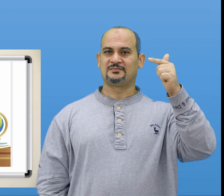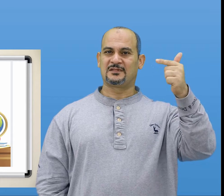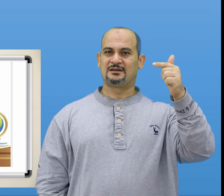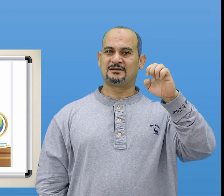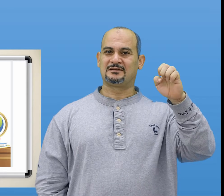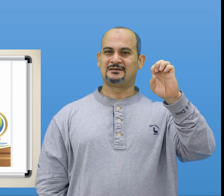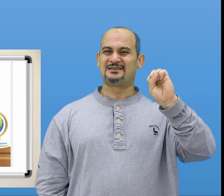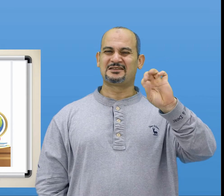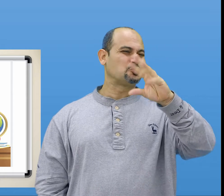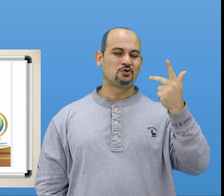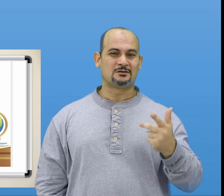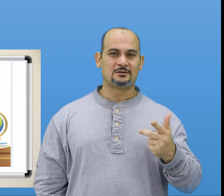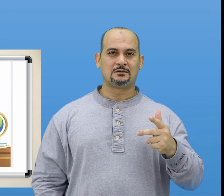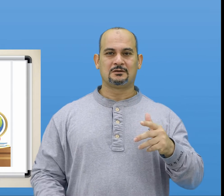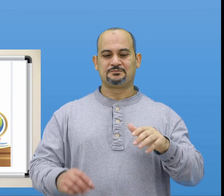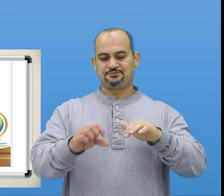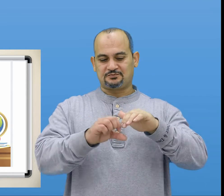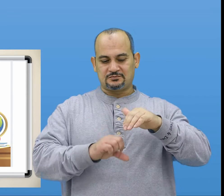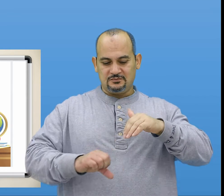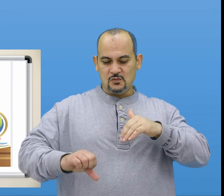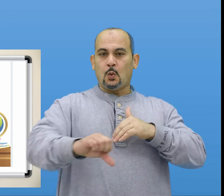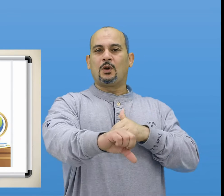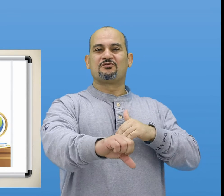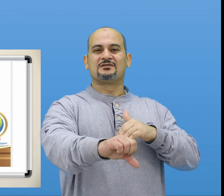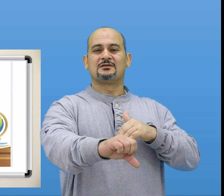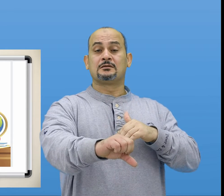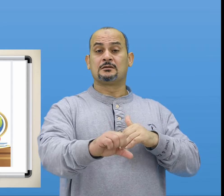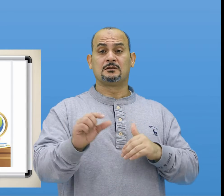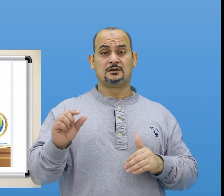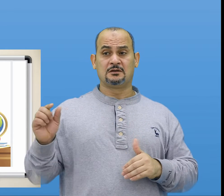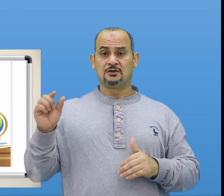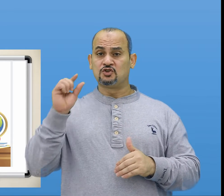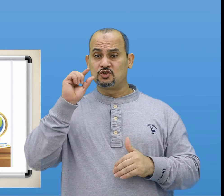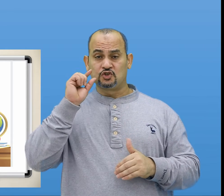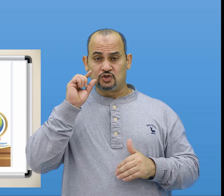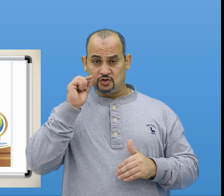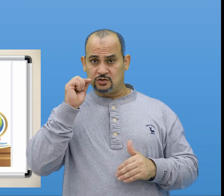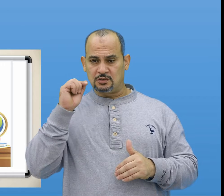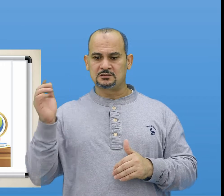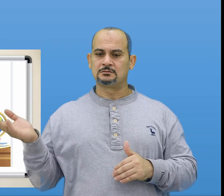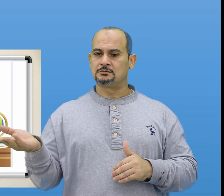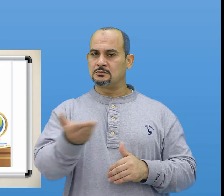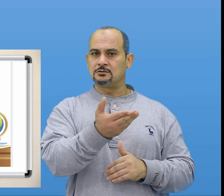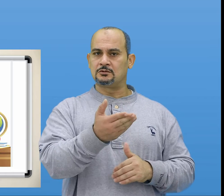from one place to another. And we call them as a traveler who doesn't settle down, who moves from one place to